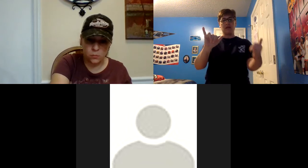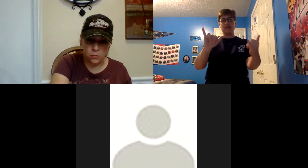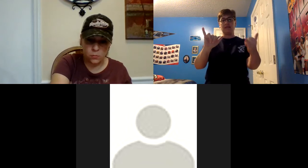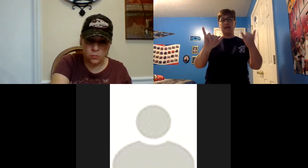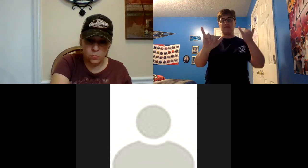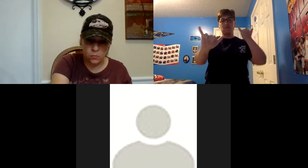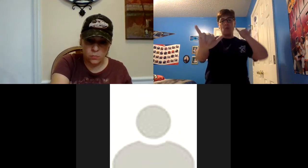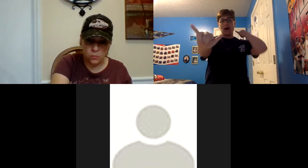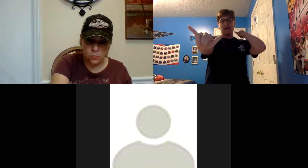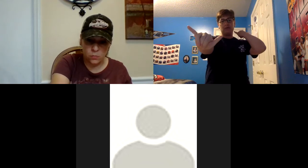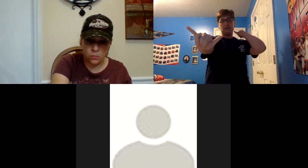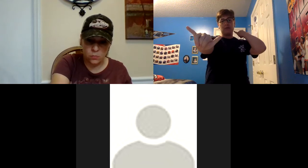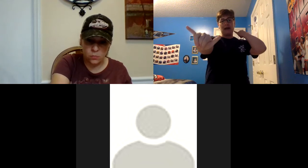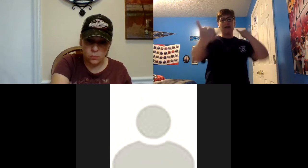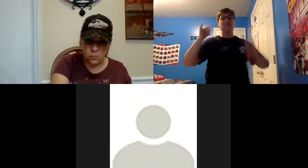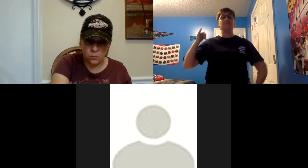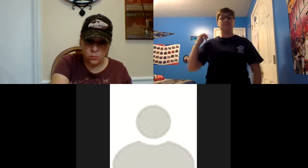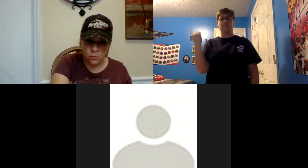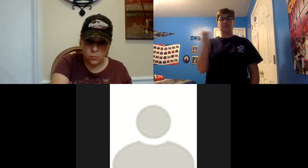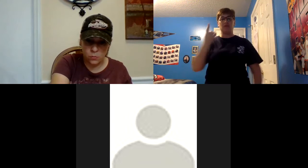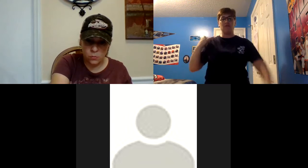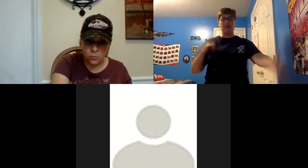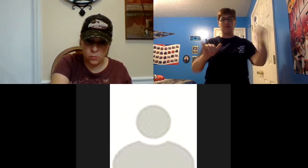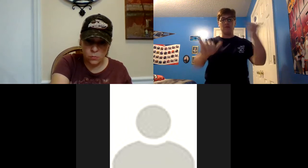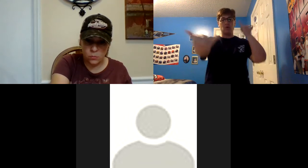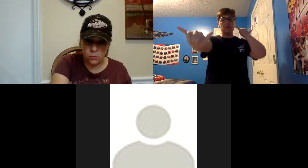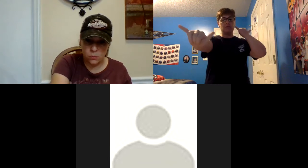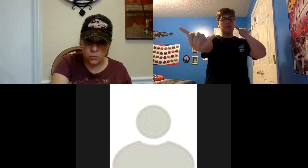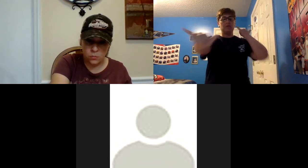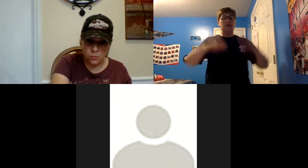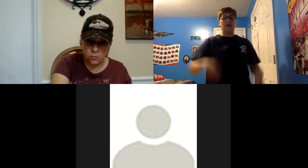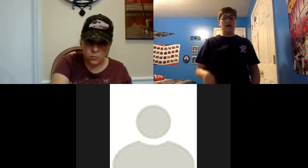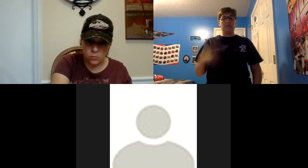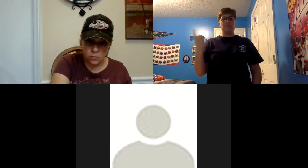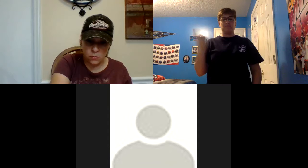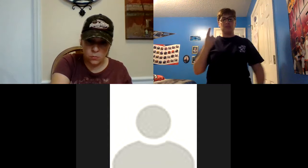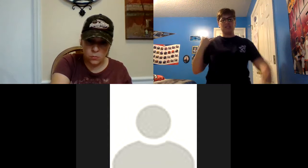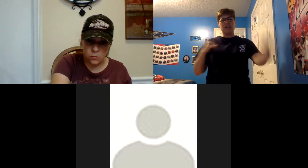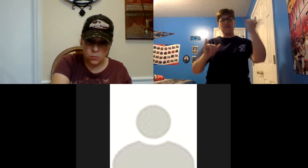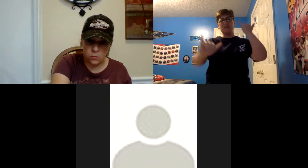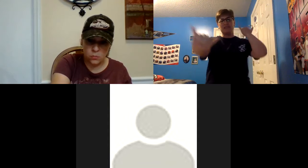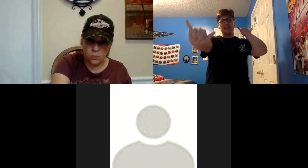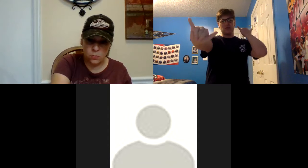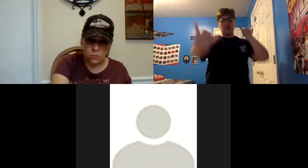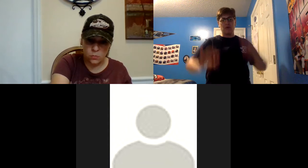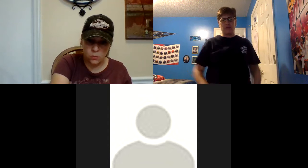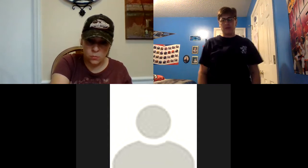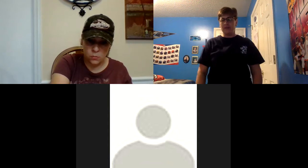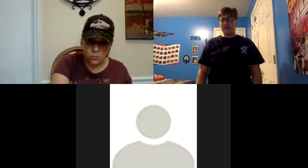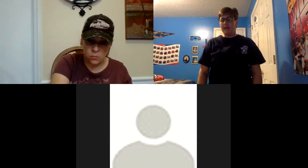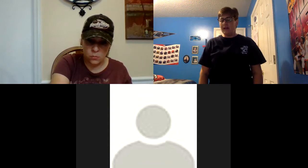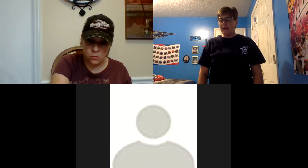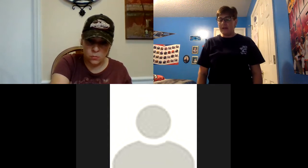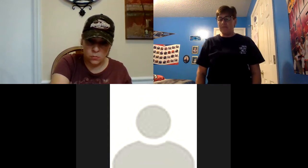forward, and then the left Y goes back. So forevermore. So I've always thought that's a real pretty